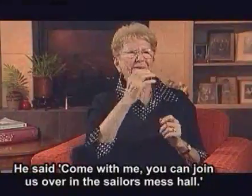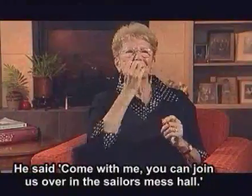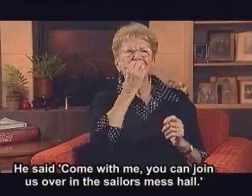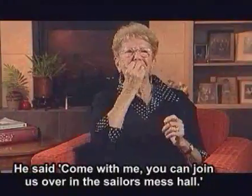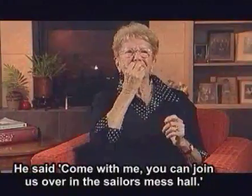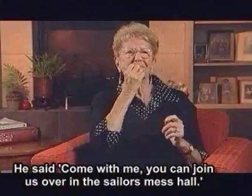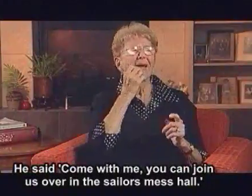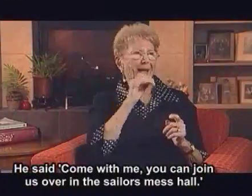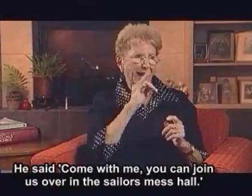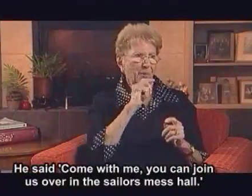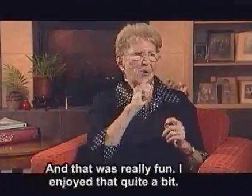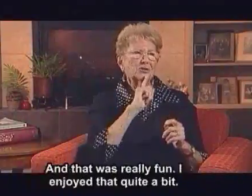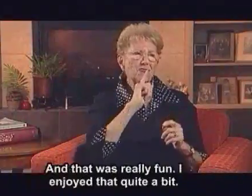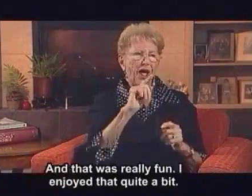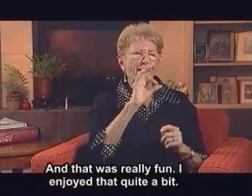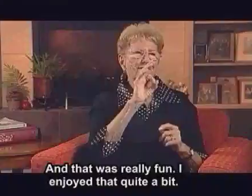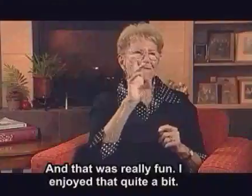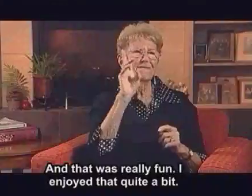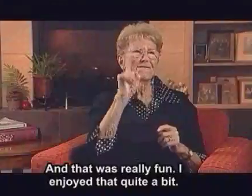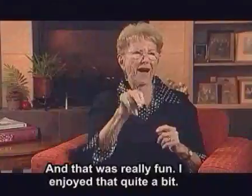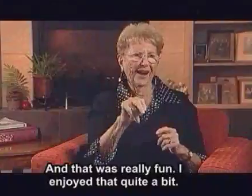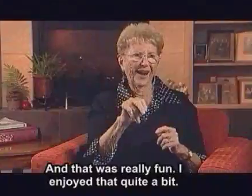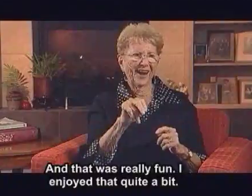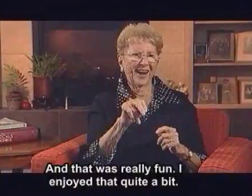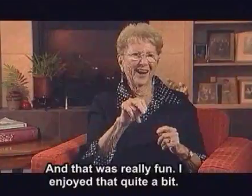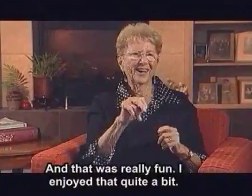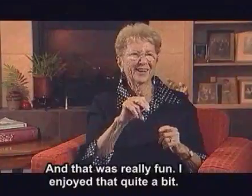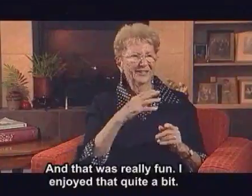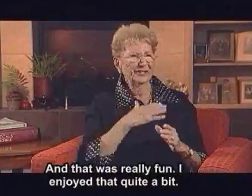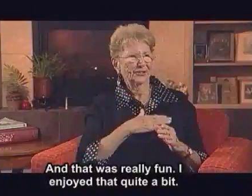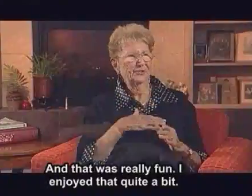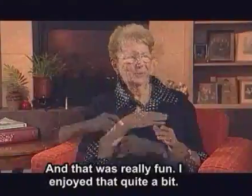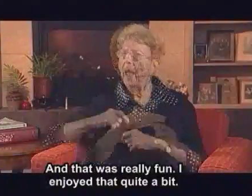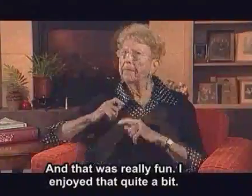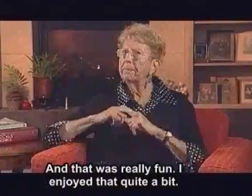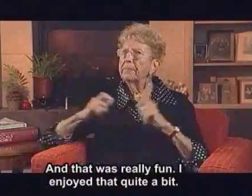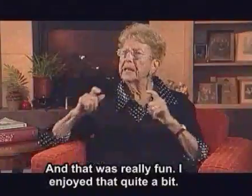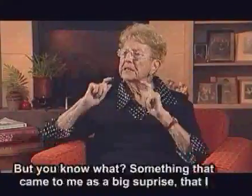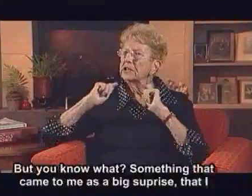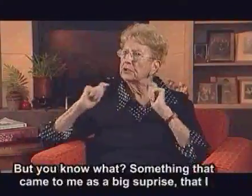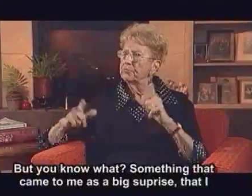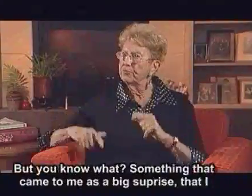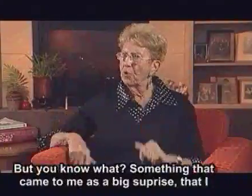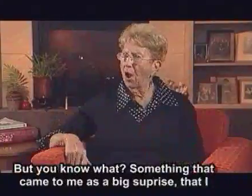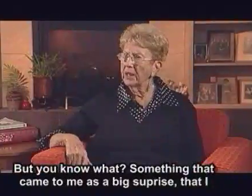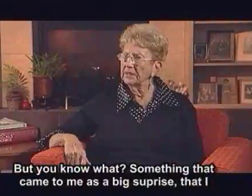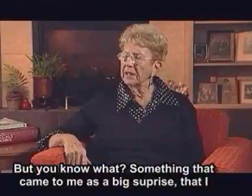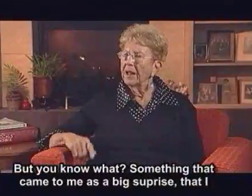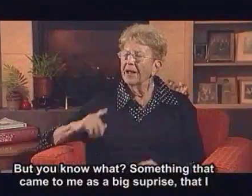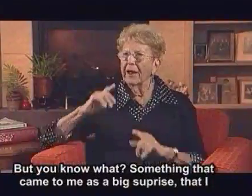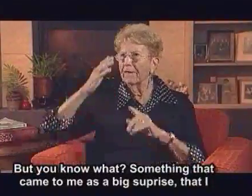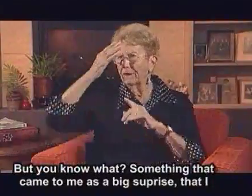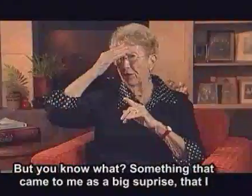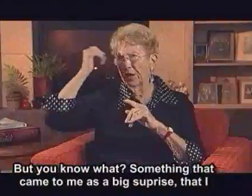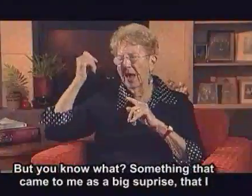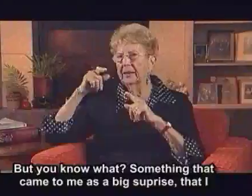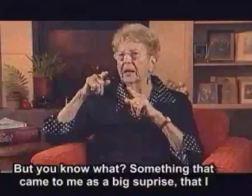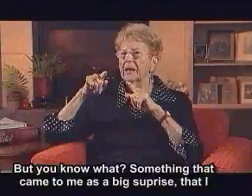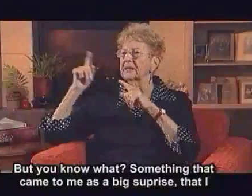the sailors' mess hall. And that was really fun. I enjoyed that quite a bit. But you know what? Something came